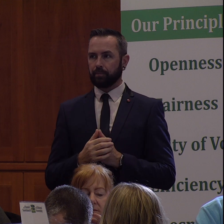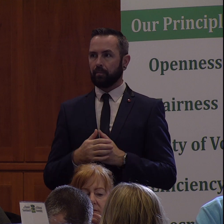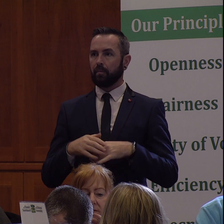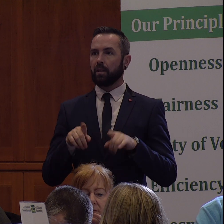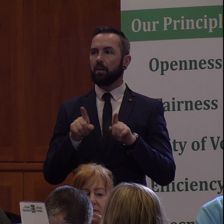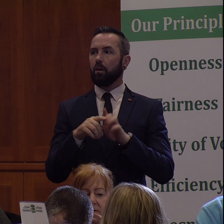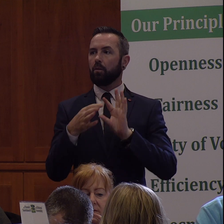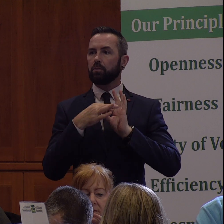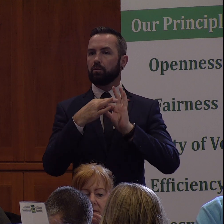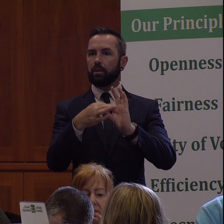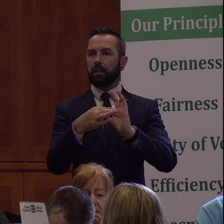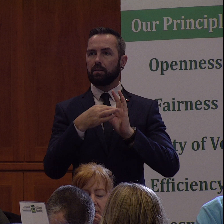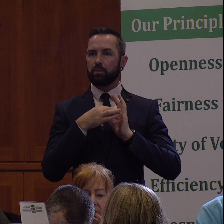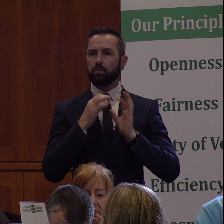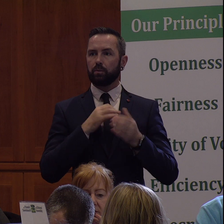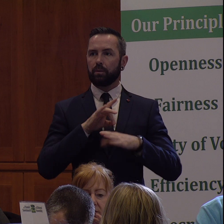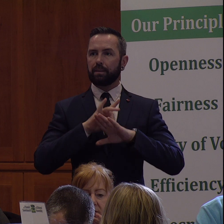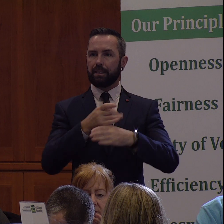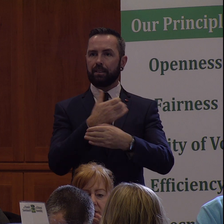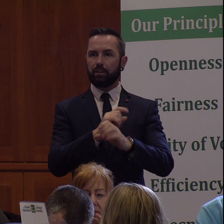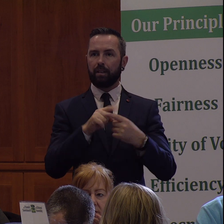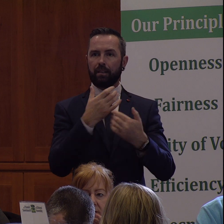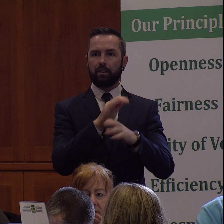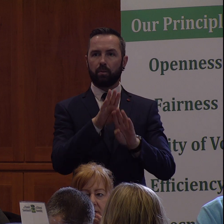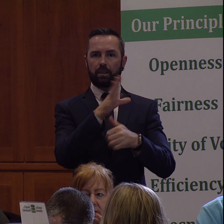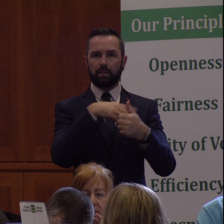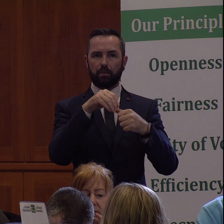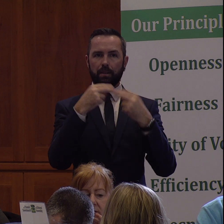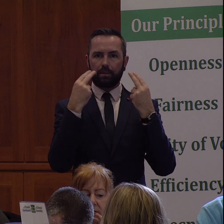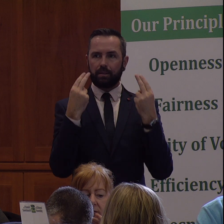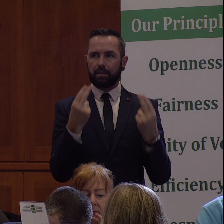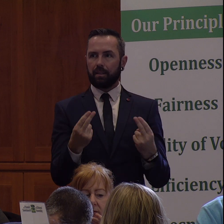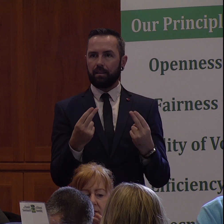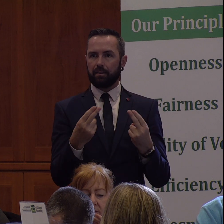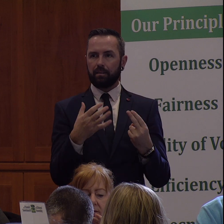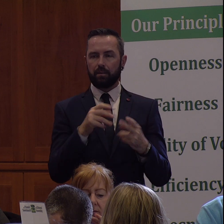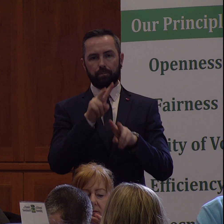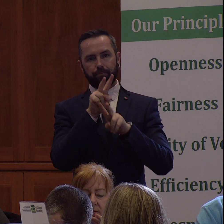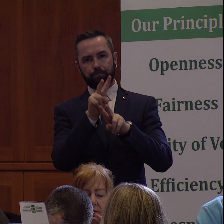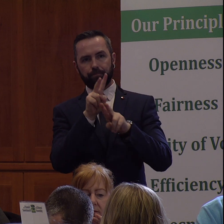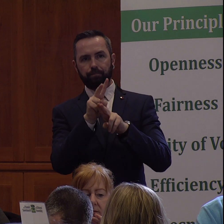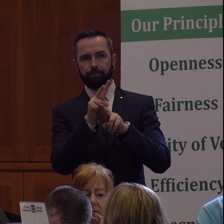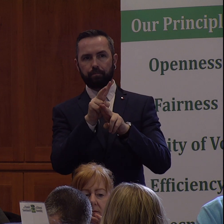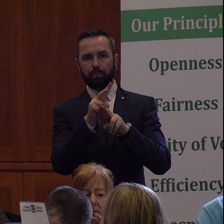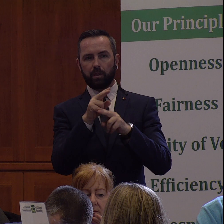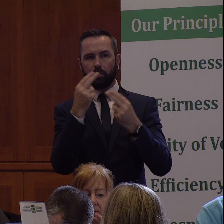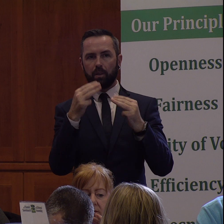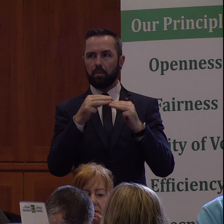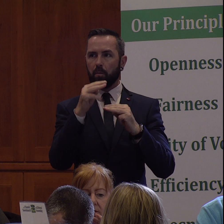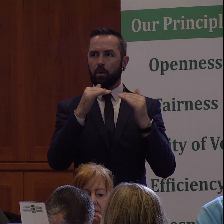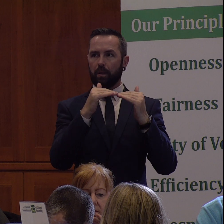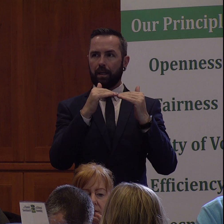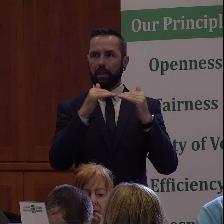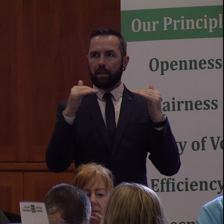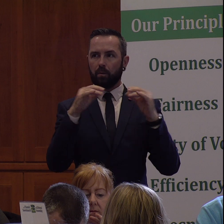Also, in relation to sick children and children with special needs, there was an observation that perhaps more equal rights